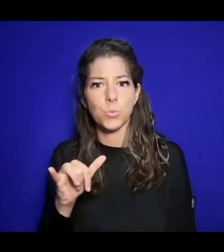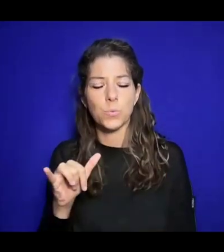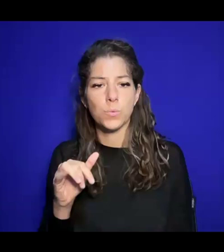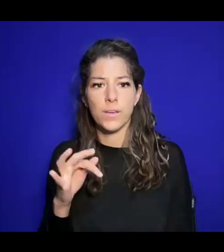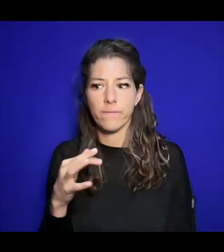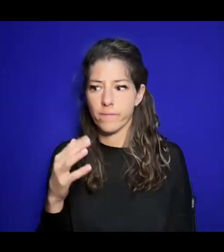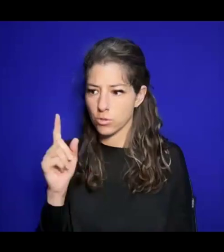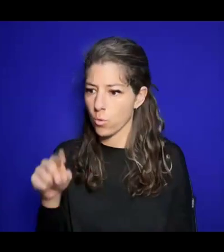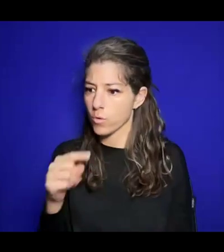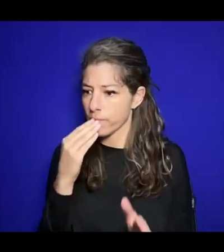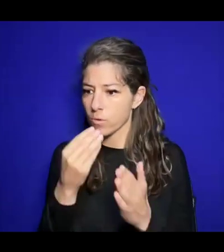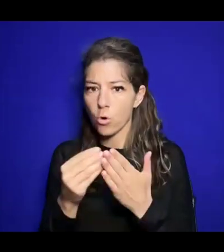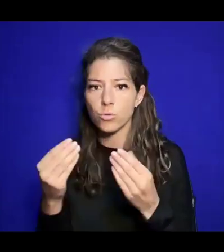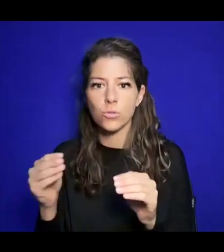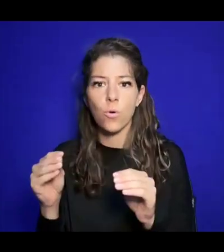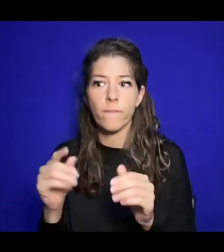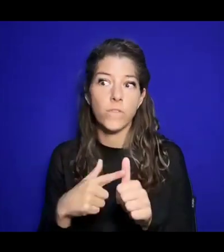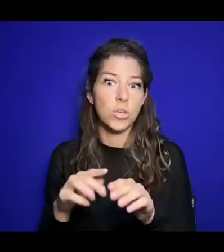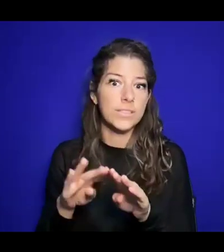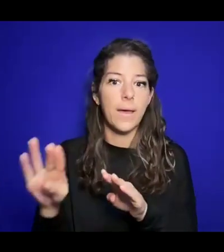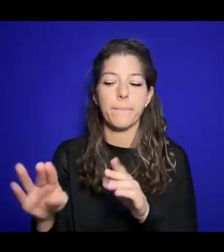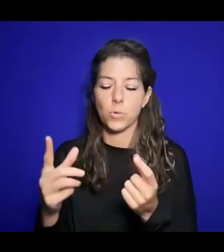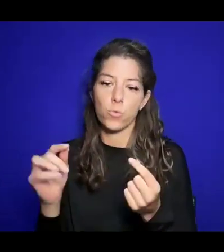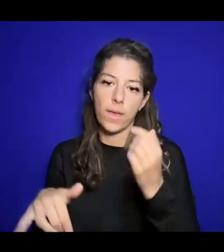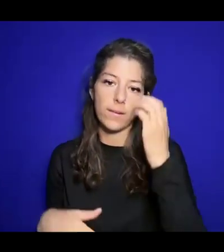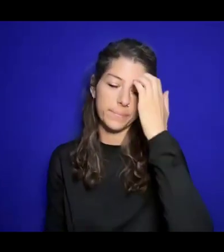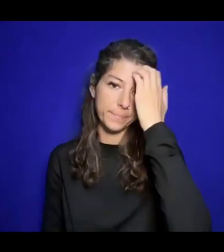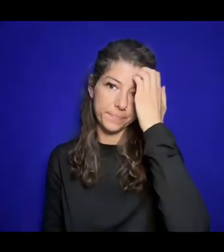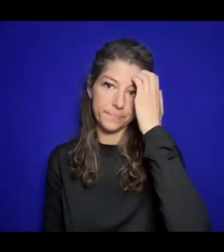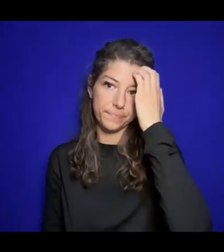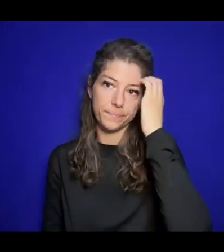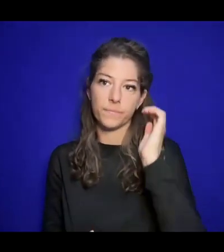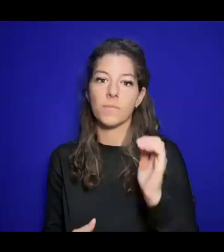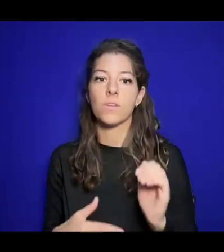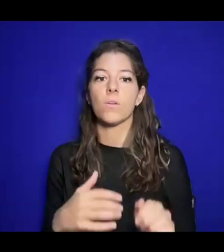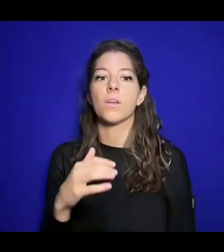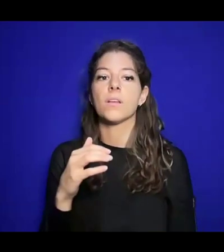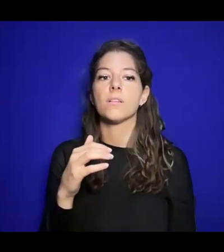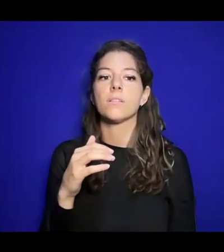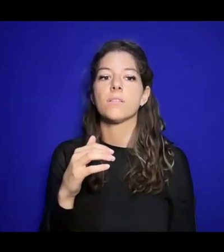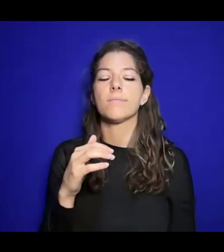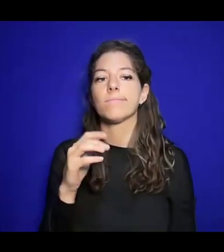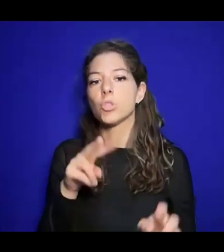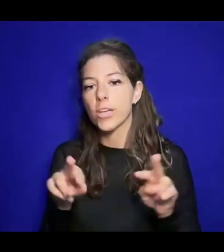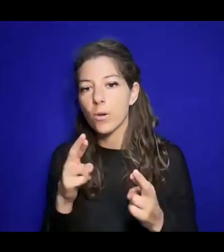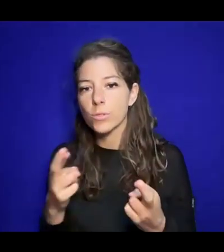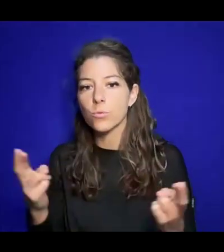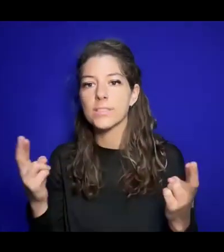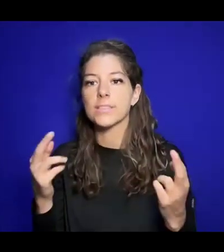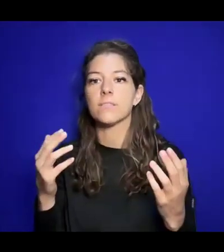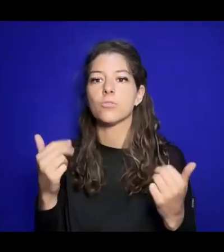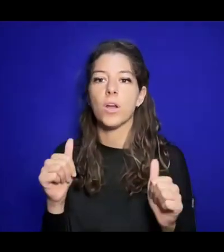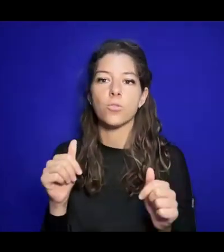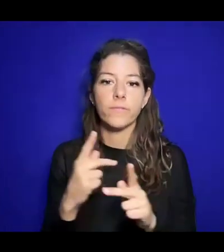to the grocery store, if that's the first step, then that's what you need to do. So it's looking around at the resources,